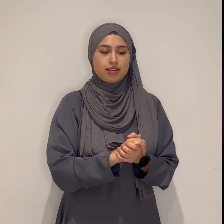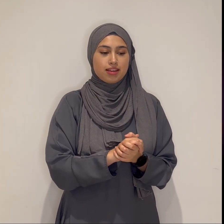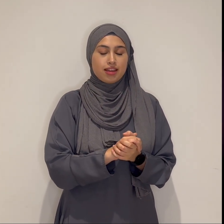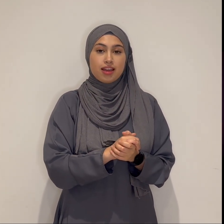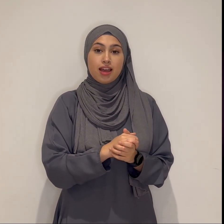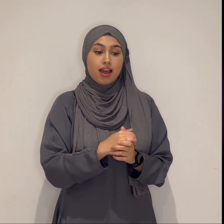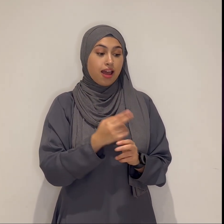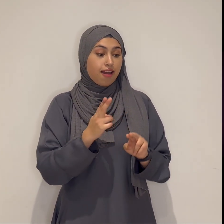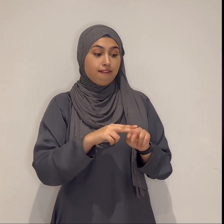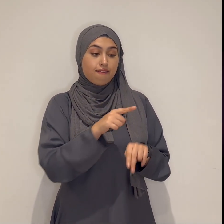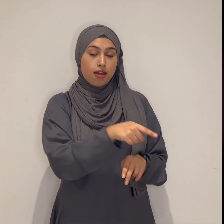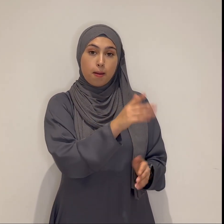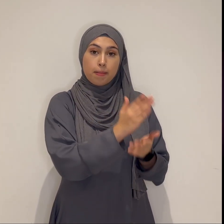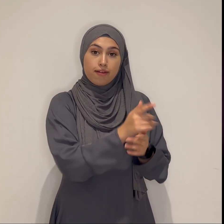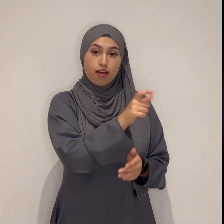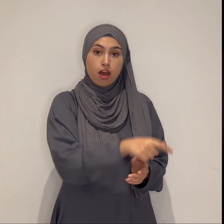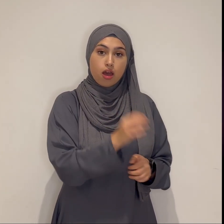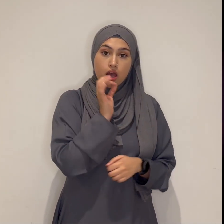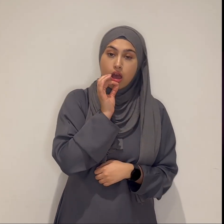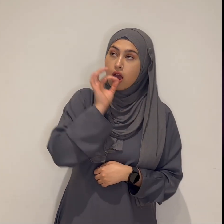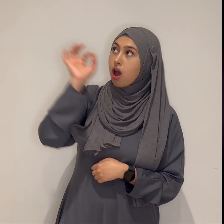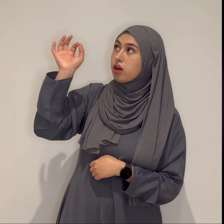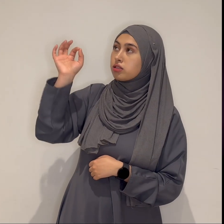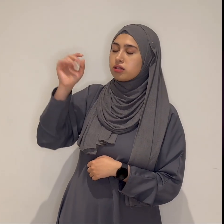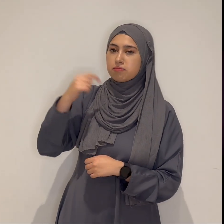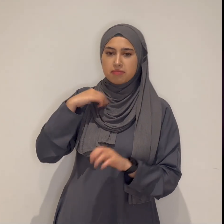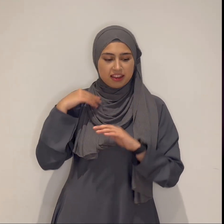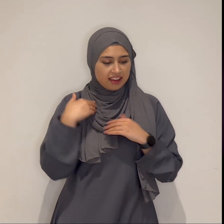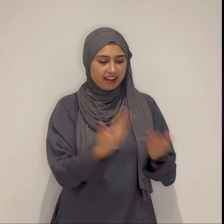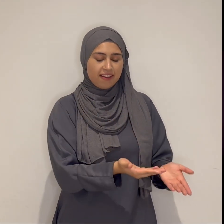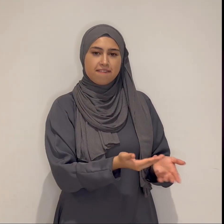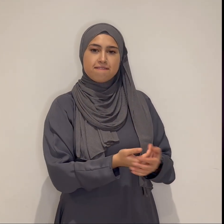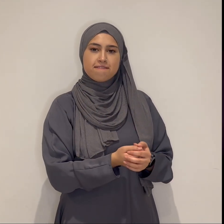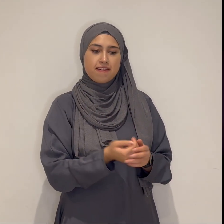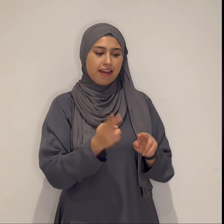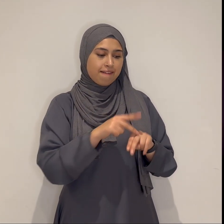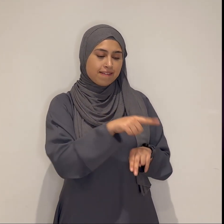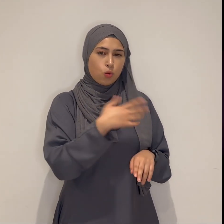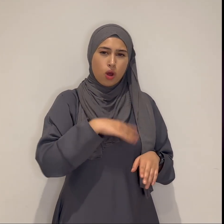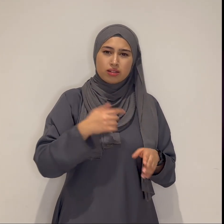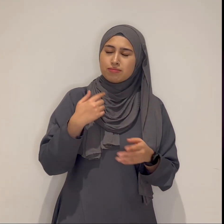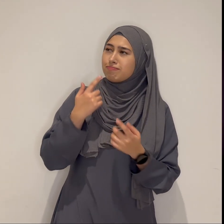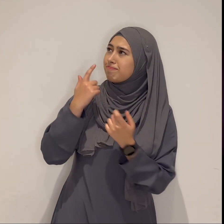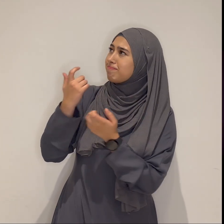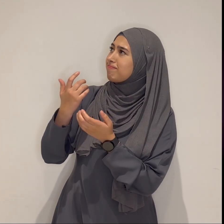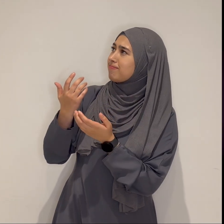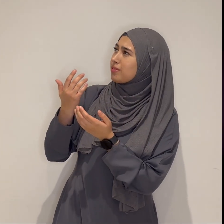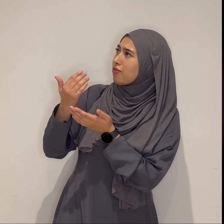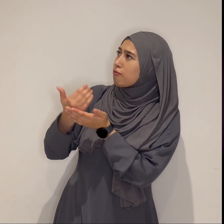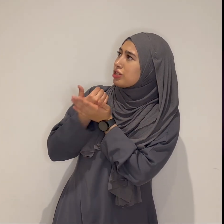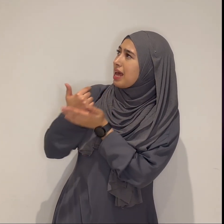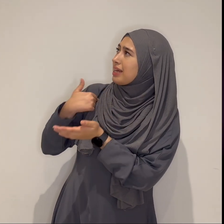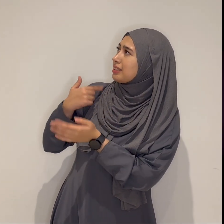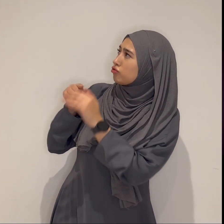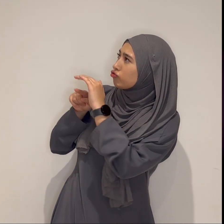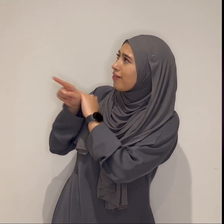he asks me, then I'll give him. If he's to seek my protection, my refuge, I will protect him.